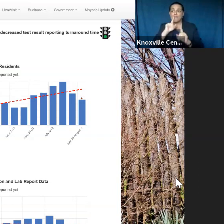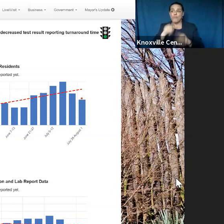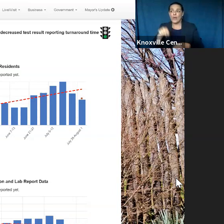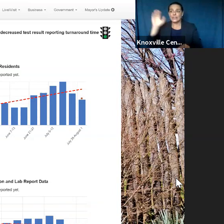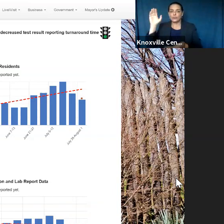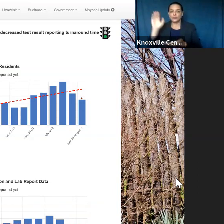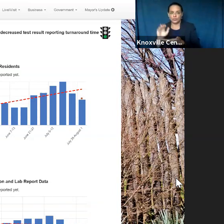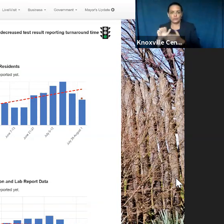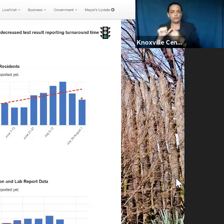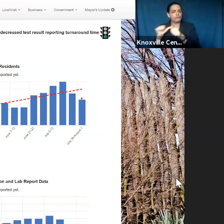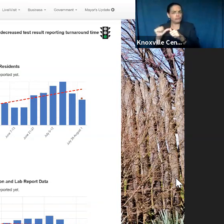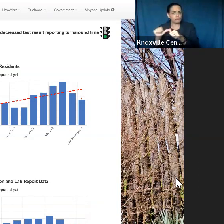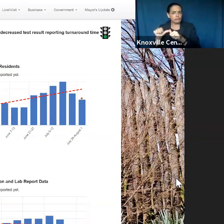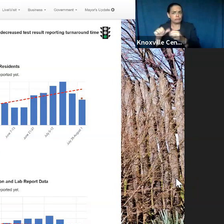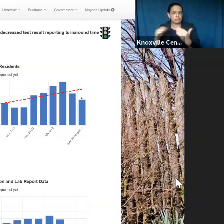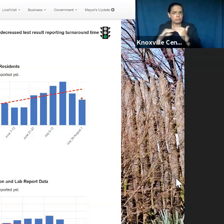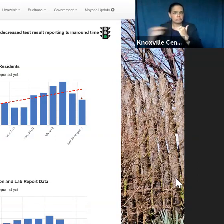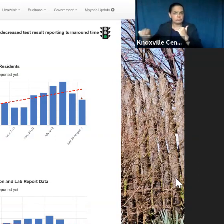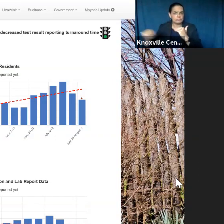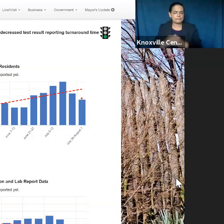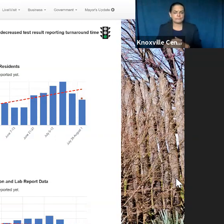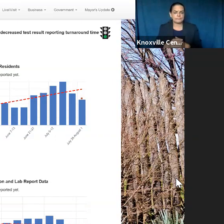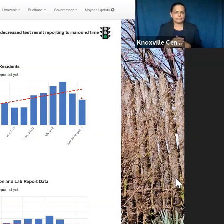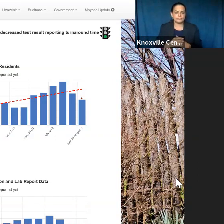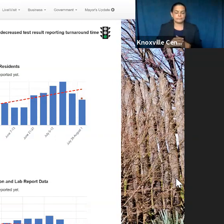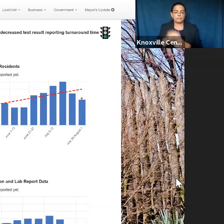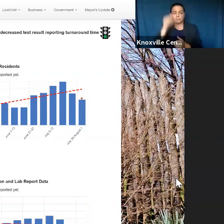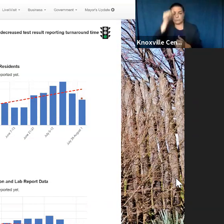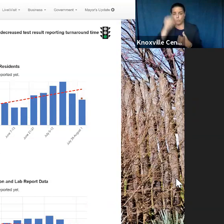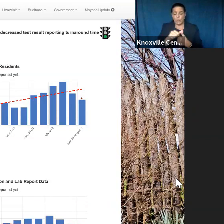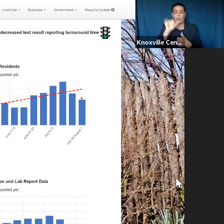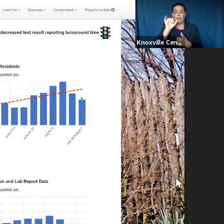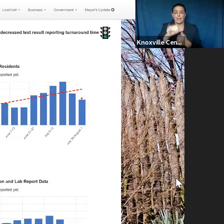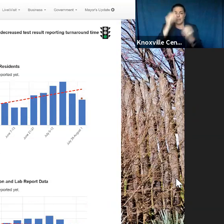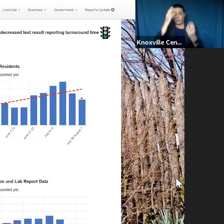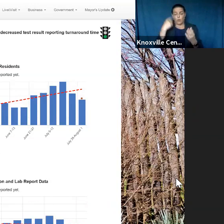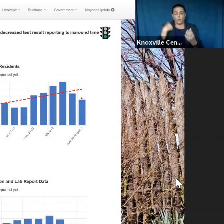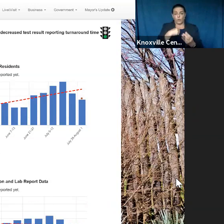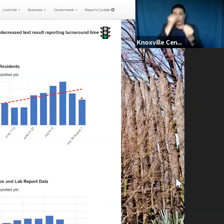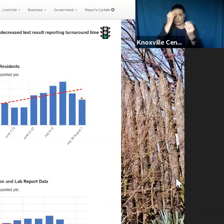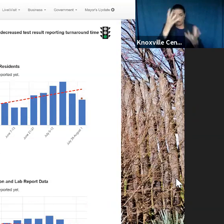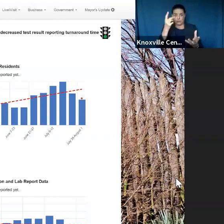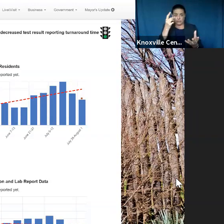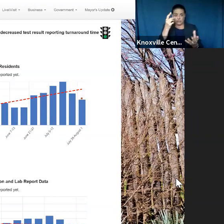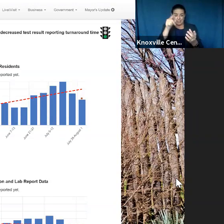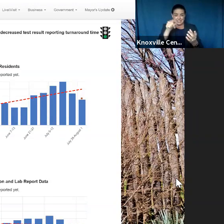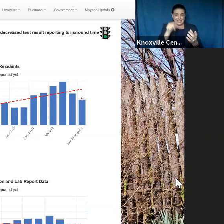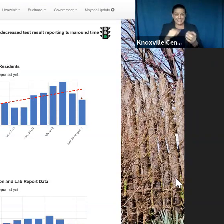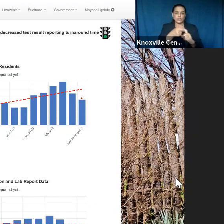consistent. As a reminder, the data we are reporting for this benchmark